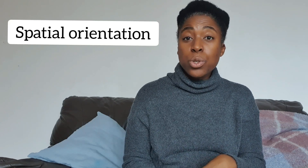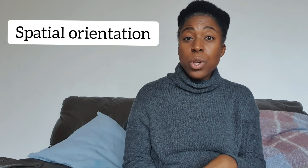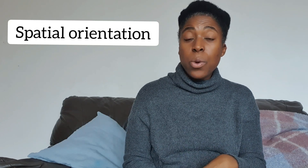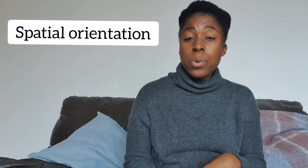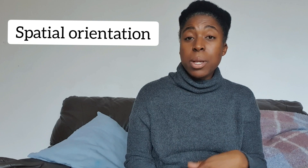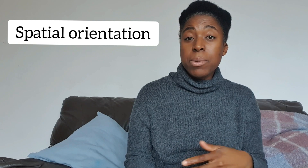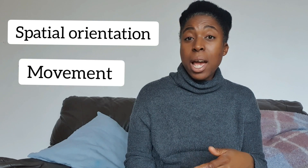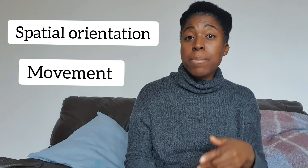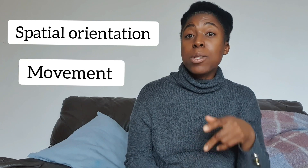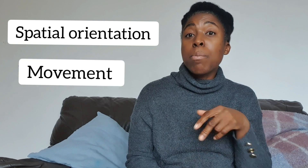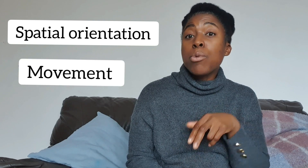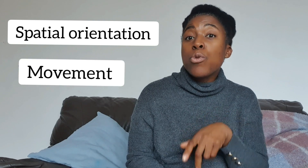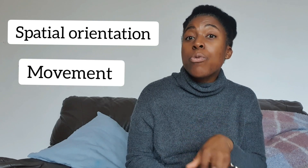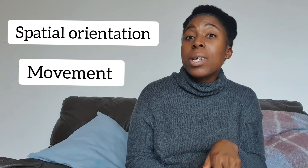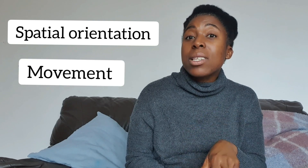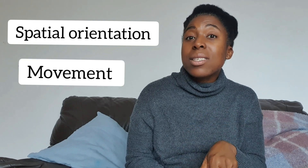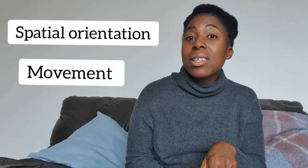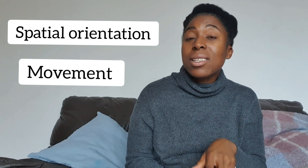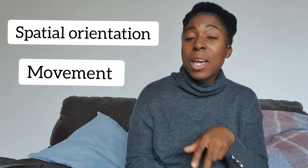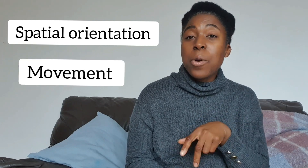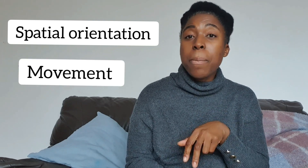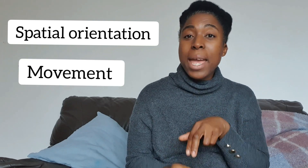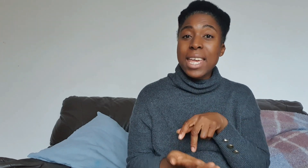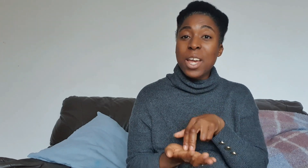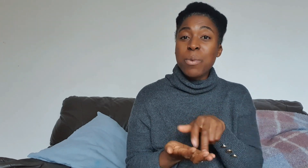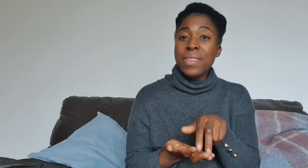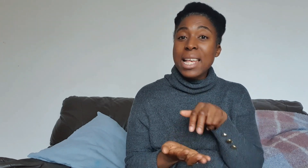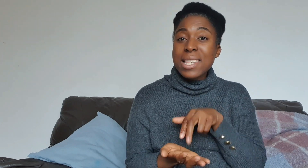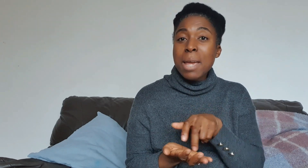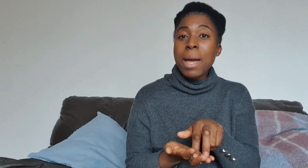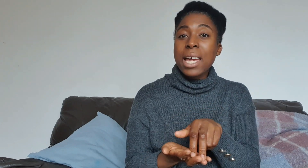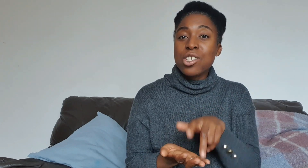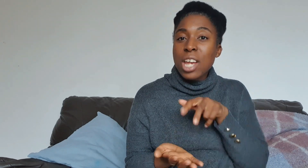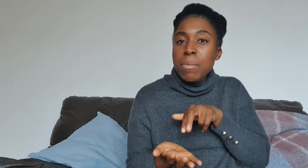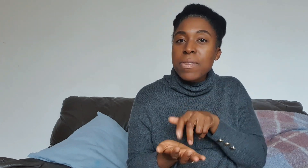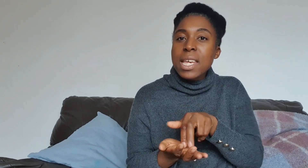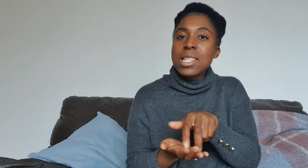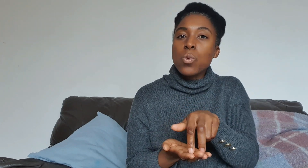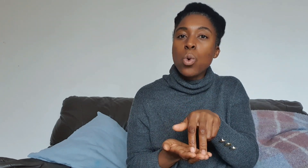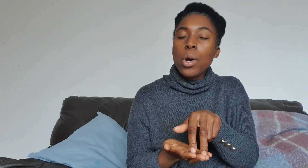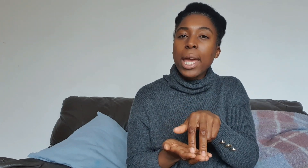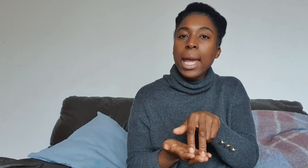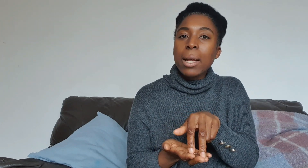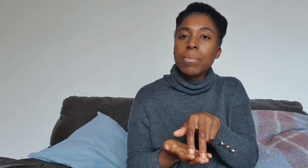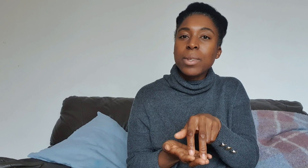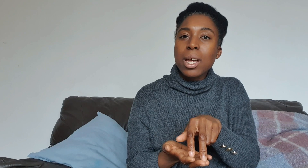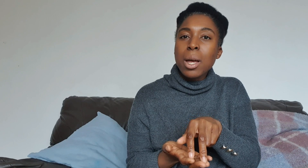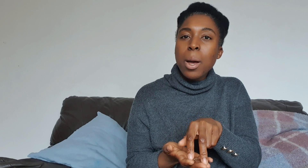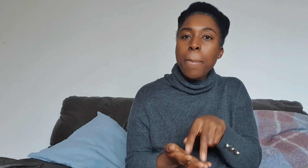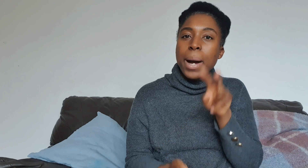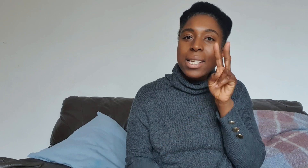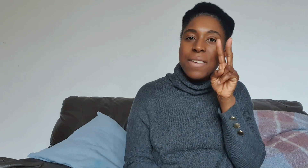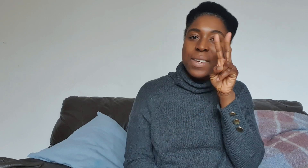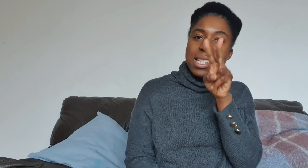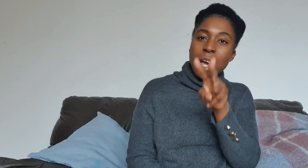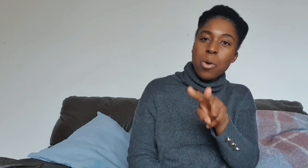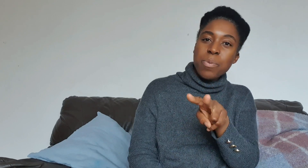also sometimes the movement that you're making with that same hand shape, this is walking. But if it's open and